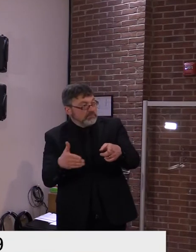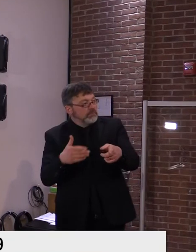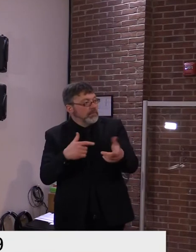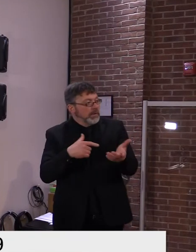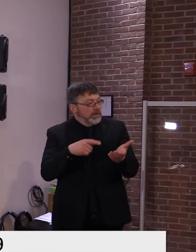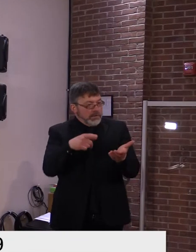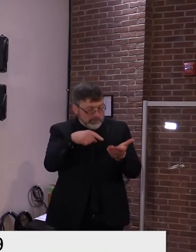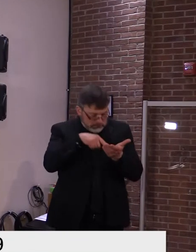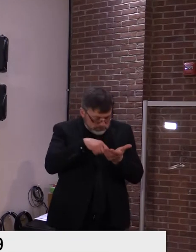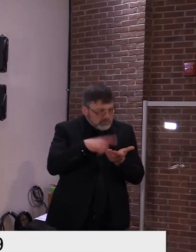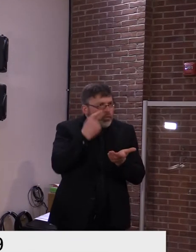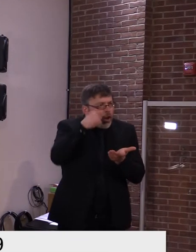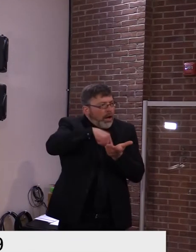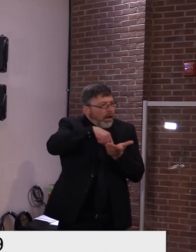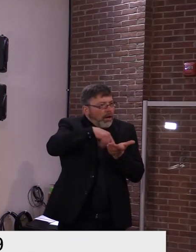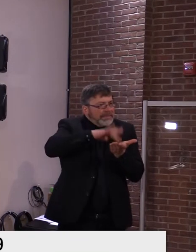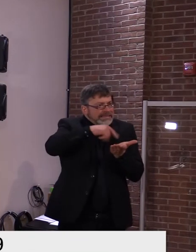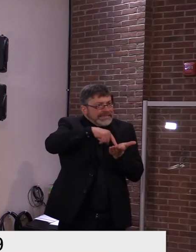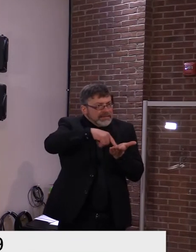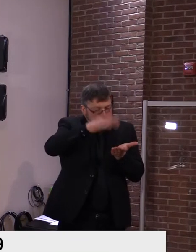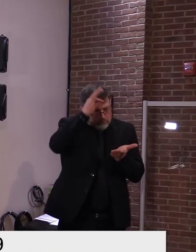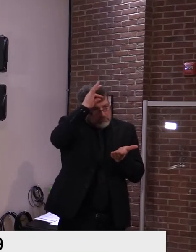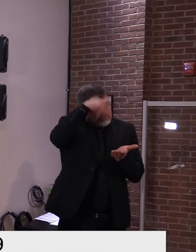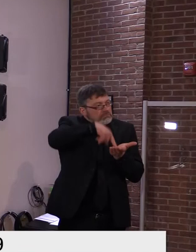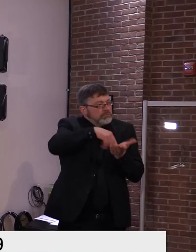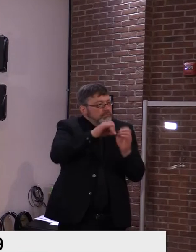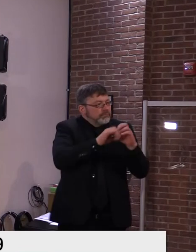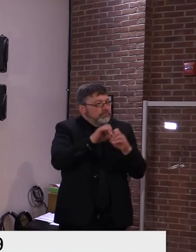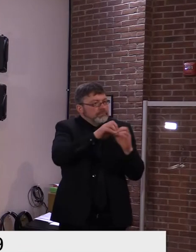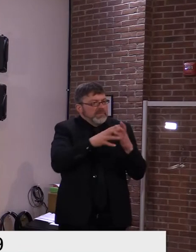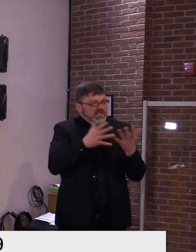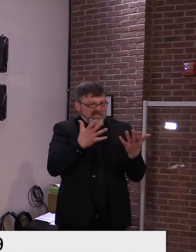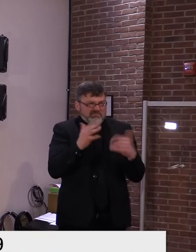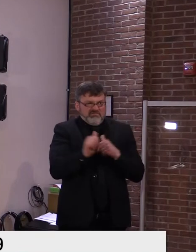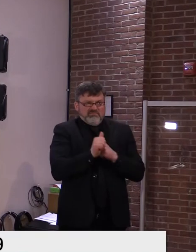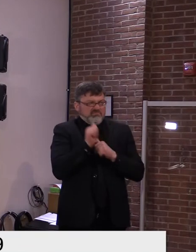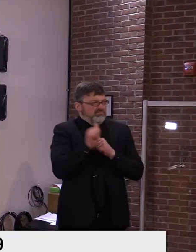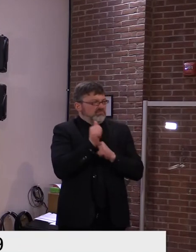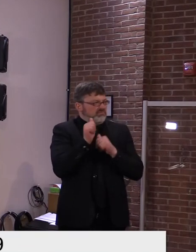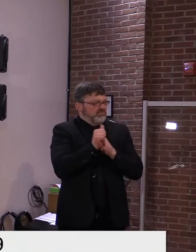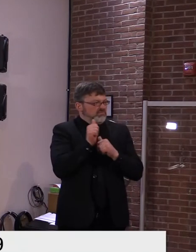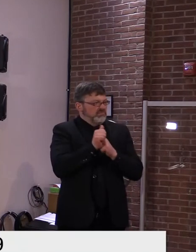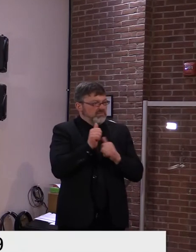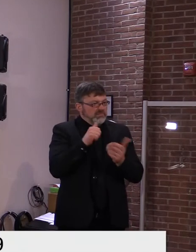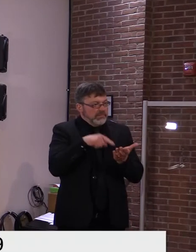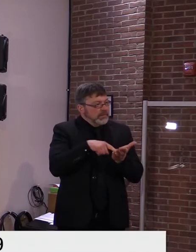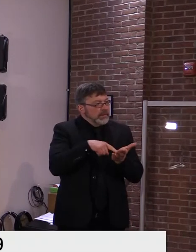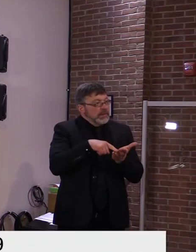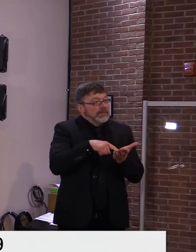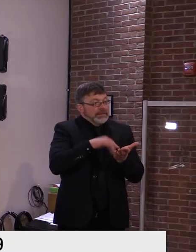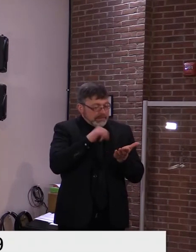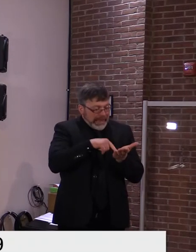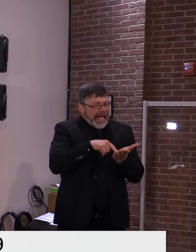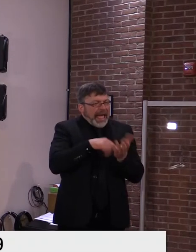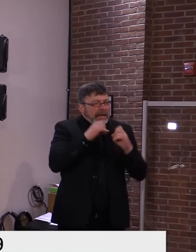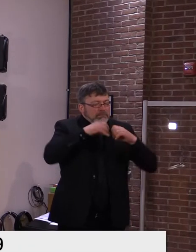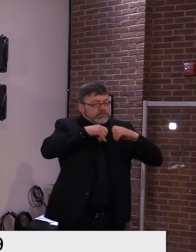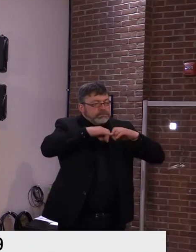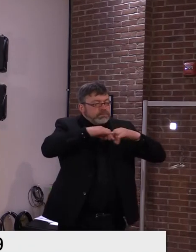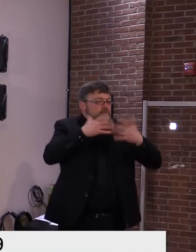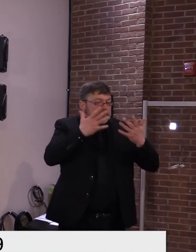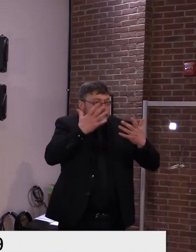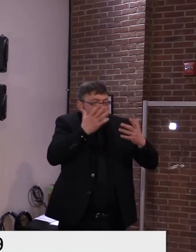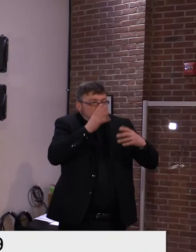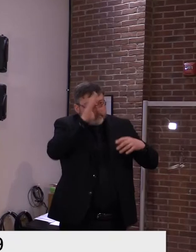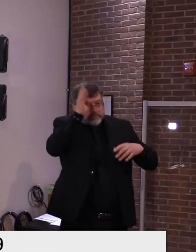them, and they were more susceptible to having an overdose because it was a different drug supply. So there's a whole host